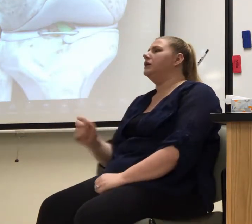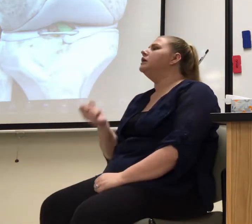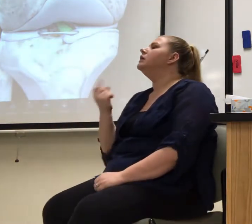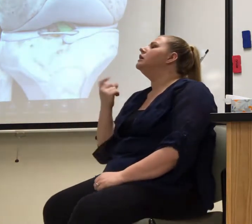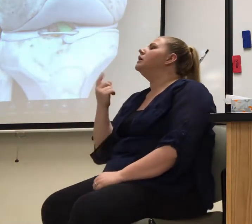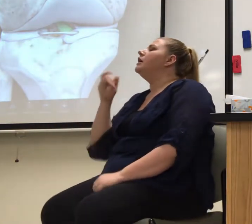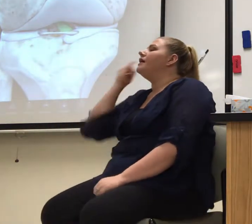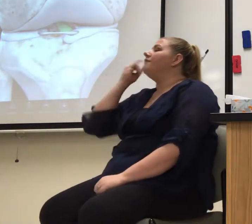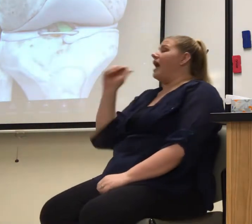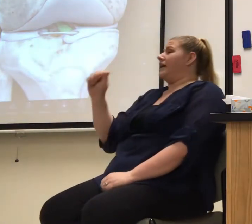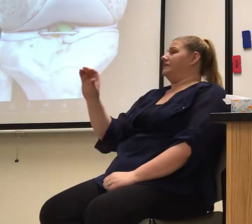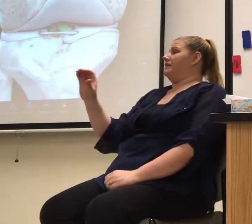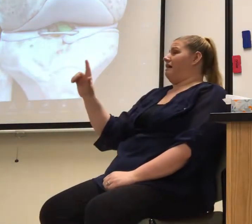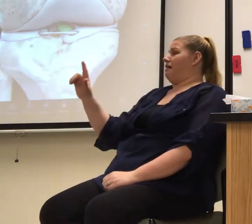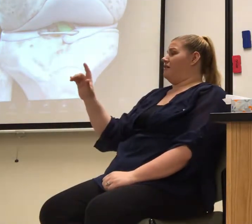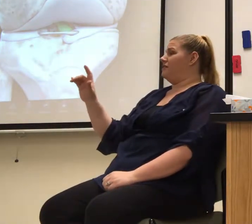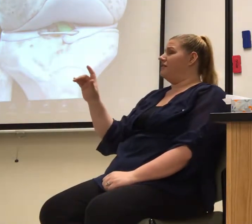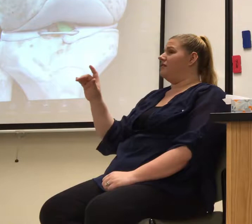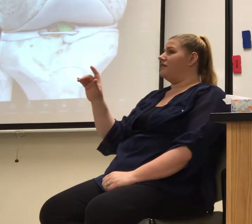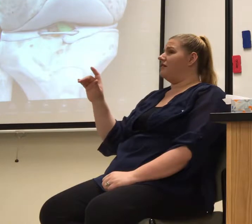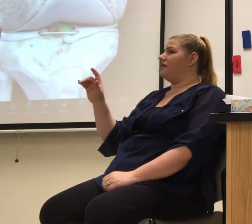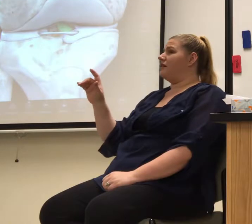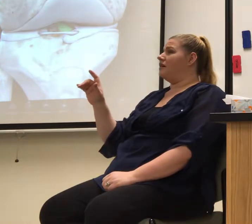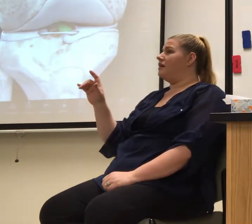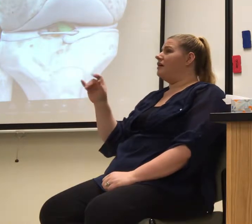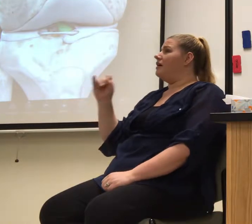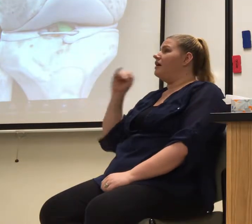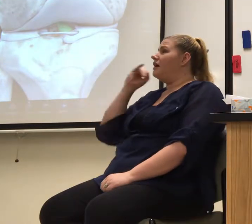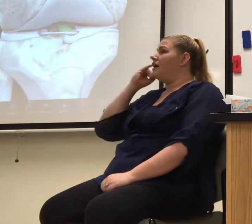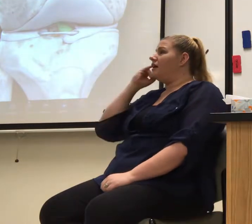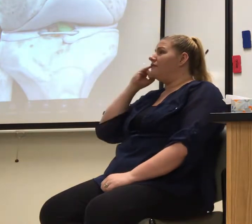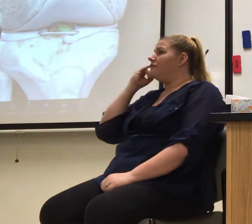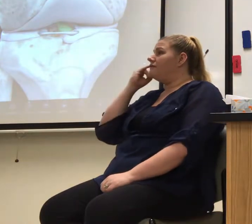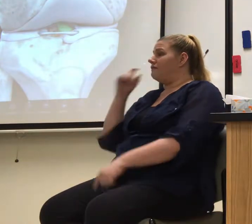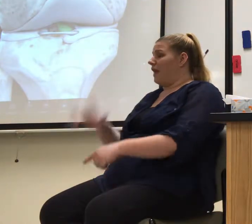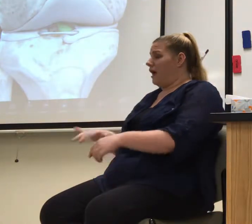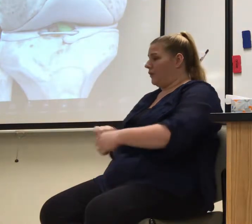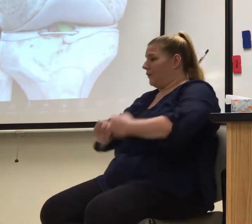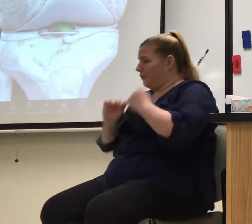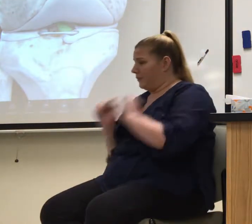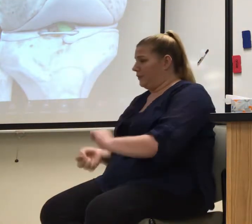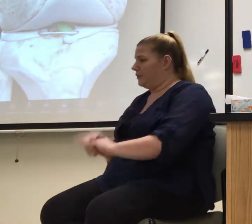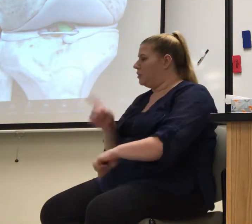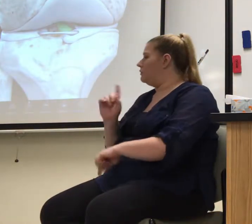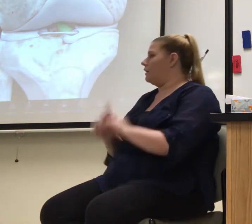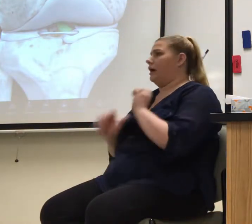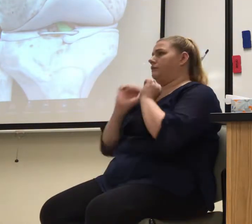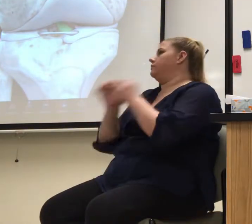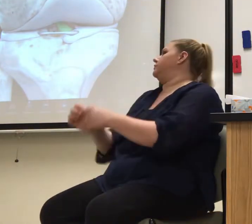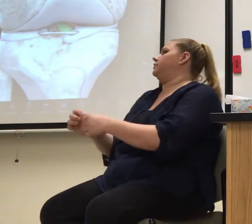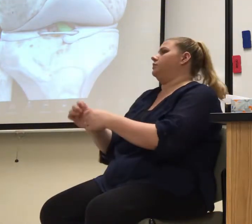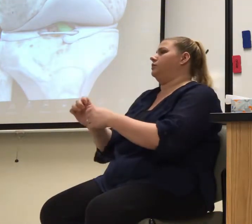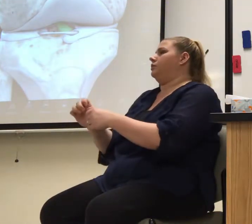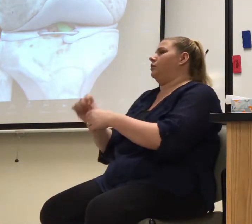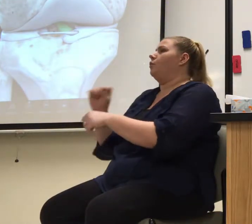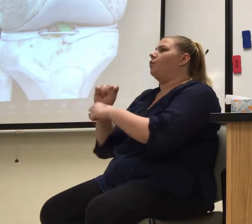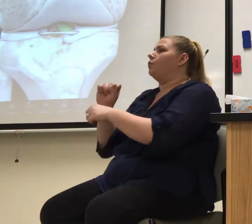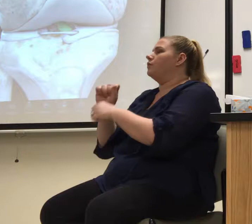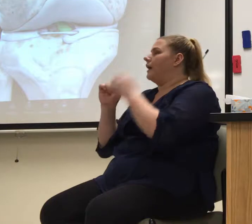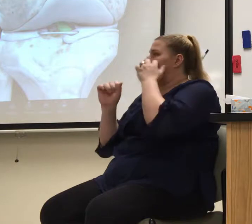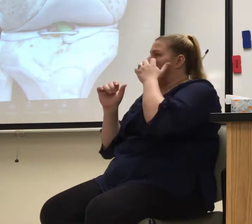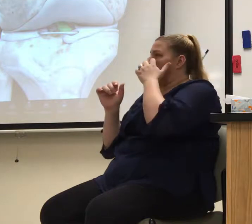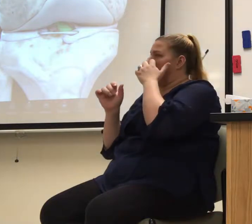can't, if that's ruptured, you can't make that quick cut on the playing field. Maybe you can run straight, but you can't make a quick